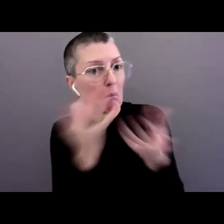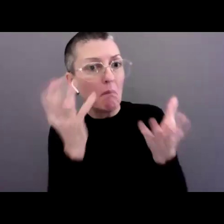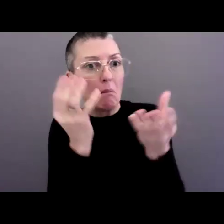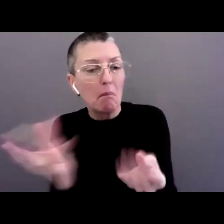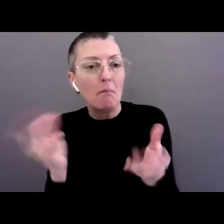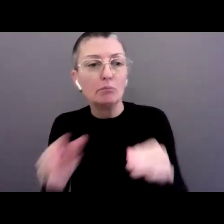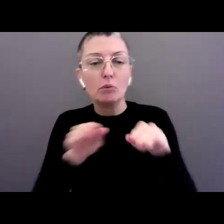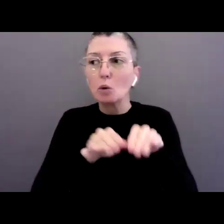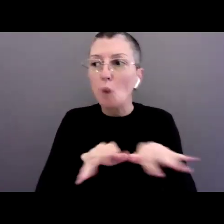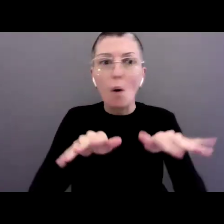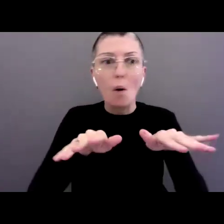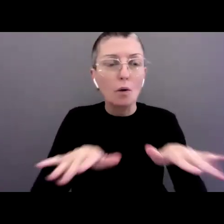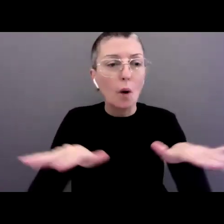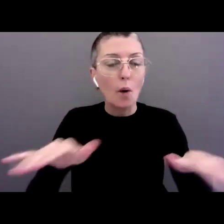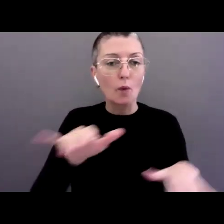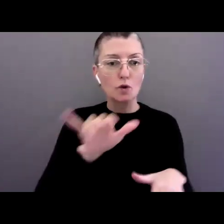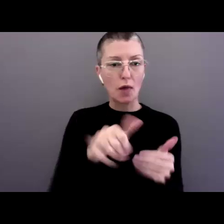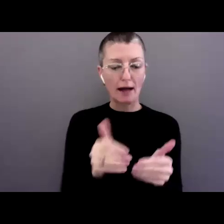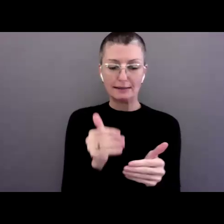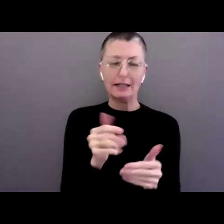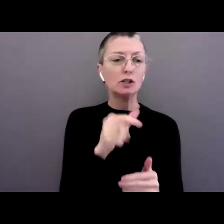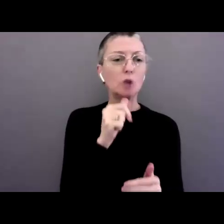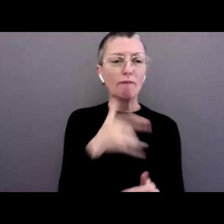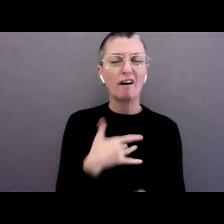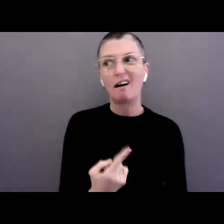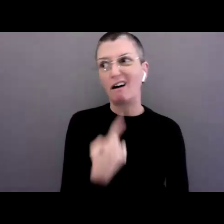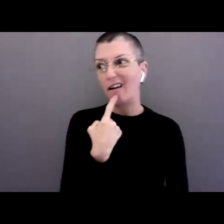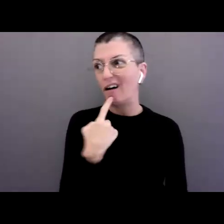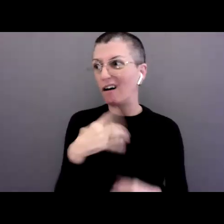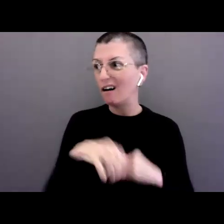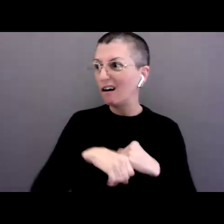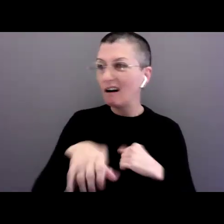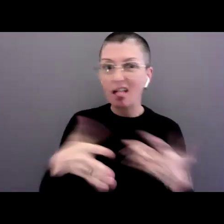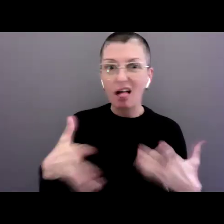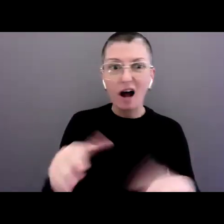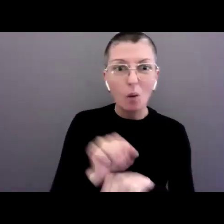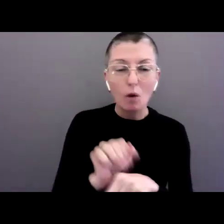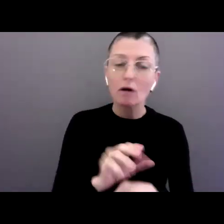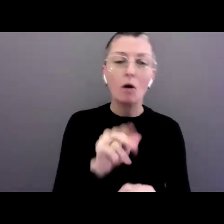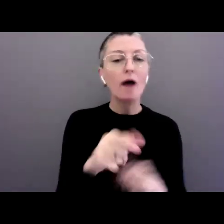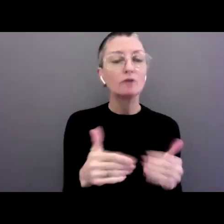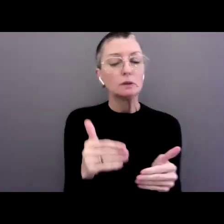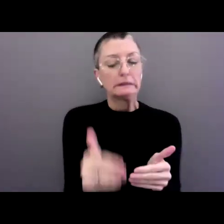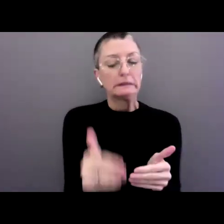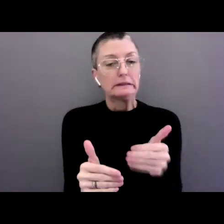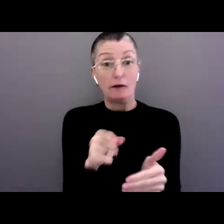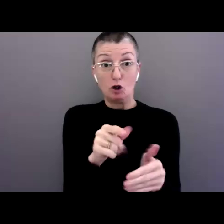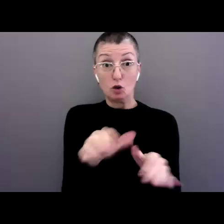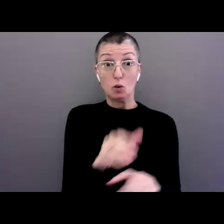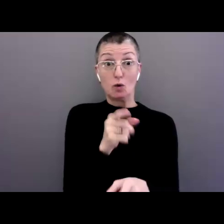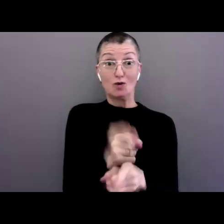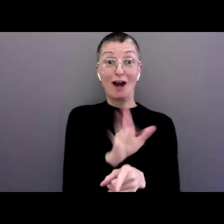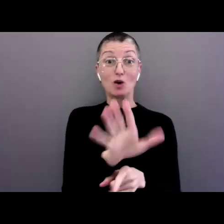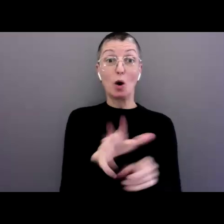discouraged about this kind of manual step-by-step process, because if you do it correctly, you'll start seeing that the growth will